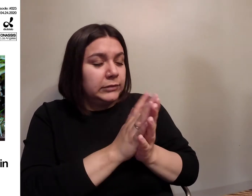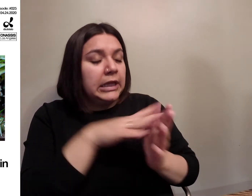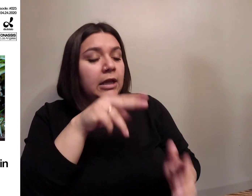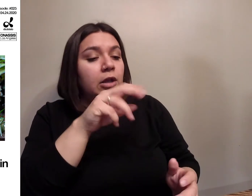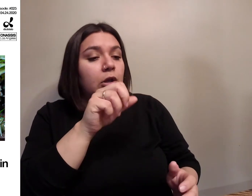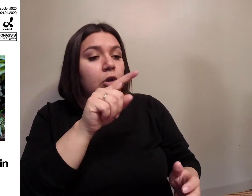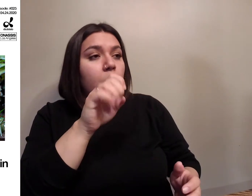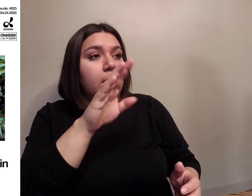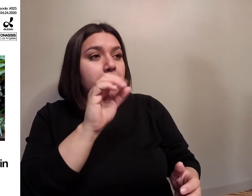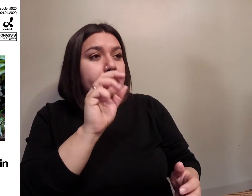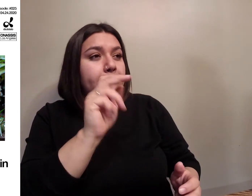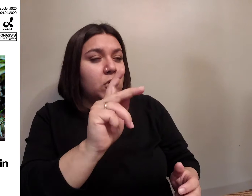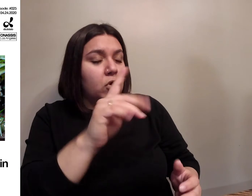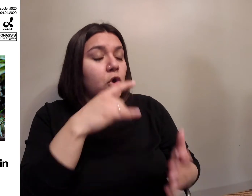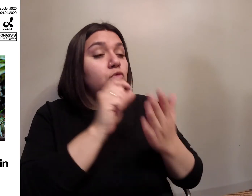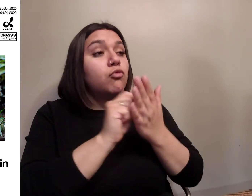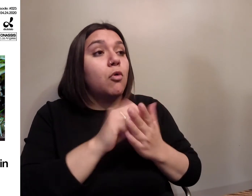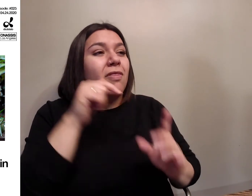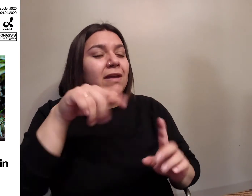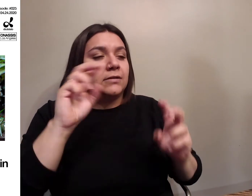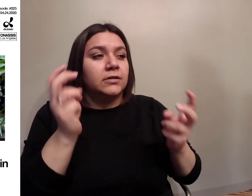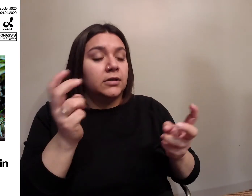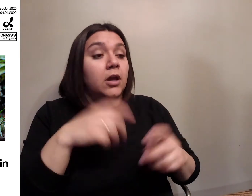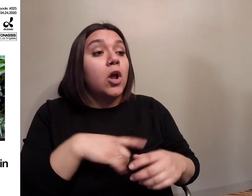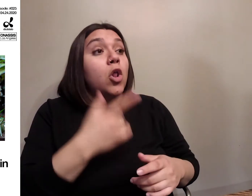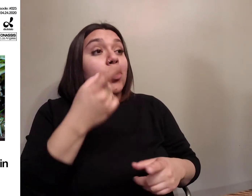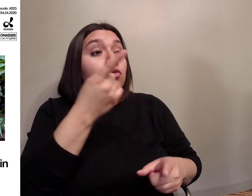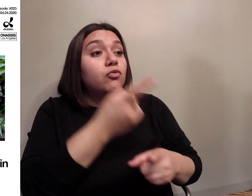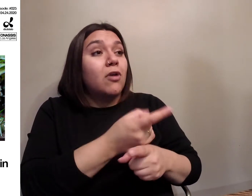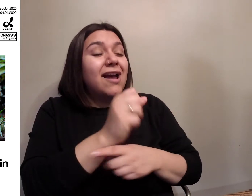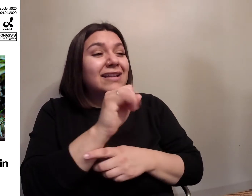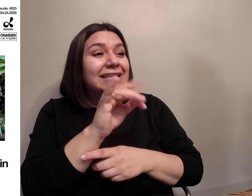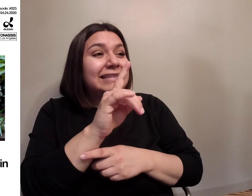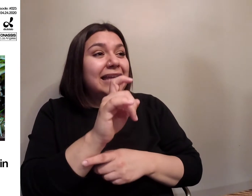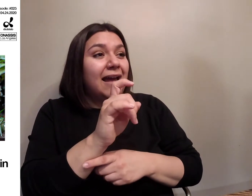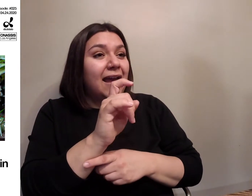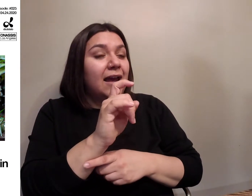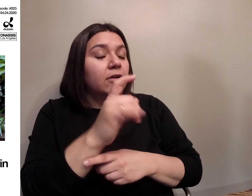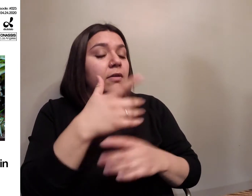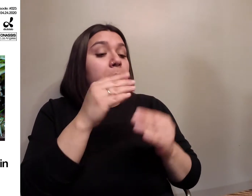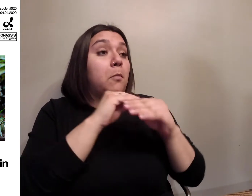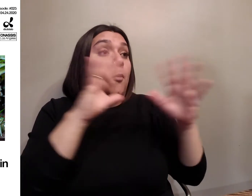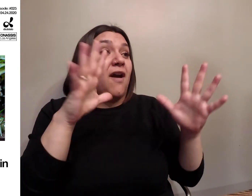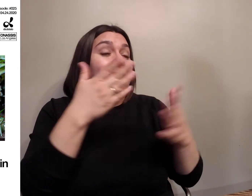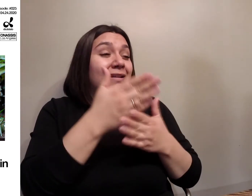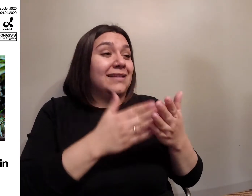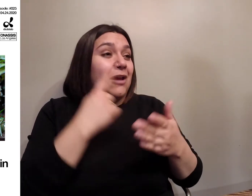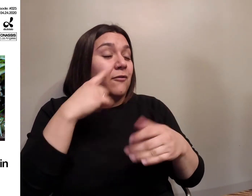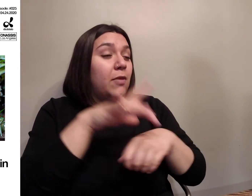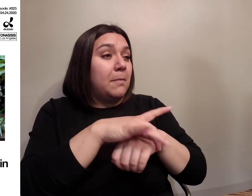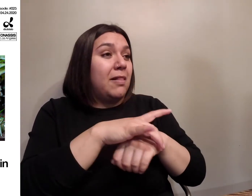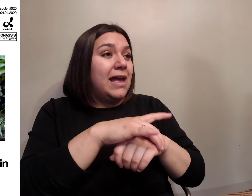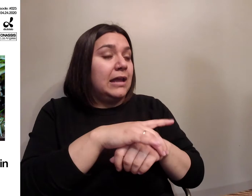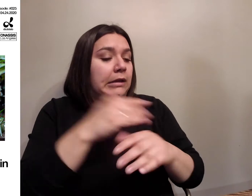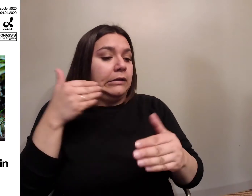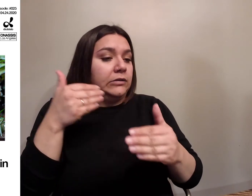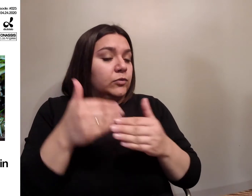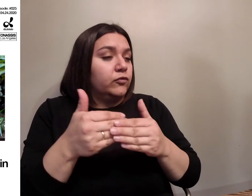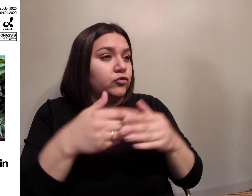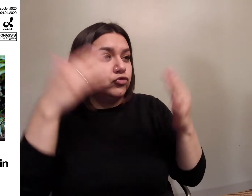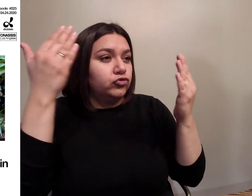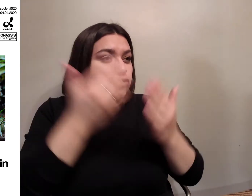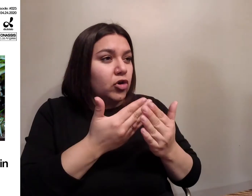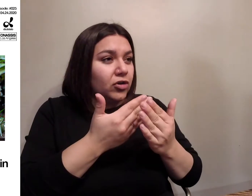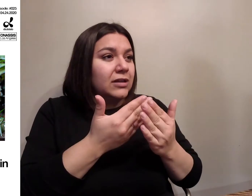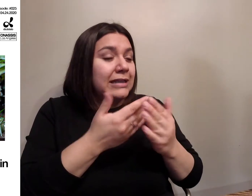And Milos, in the separate notebooks, wrote the following: "The bright side